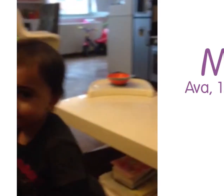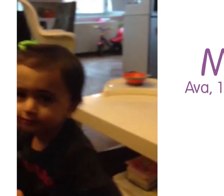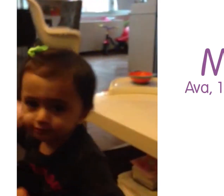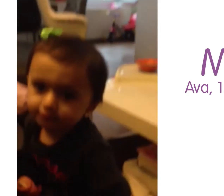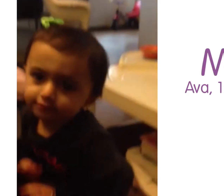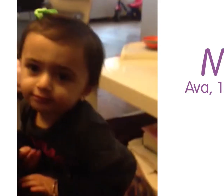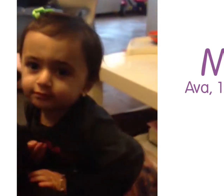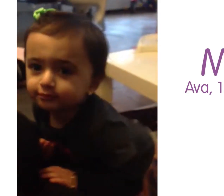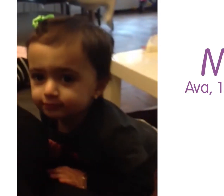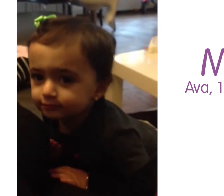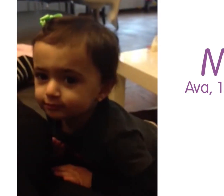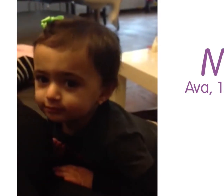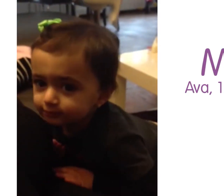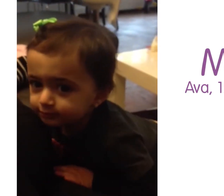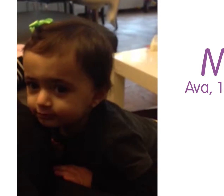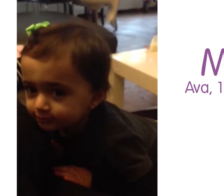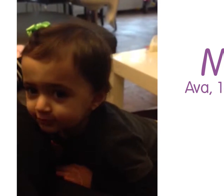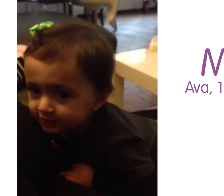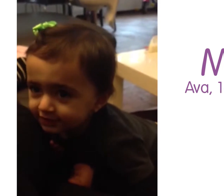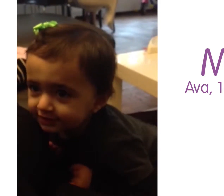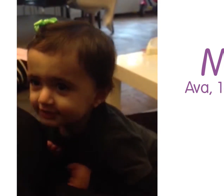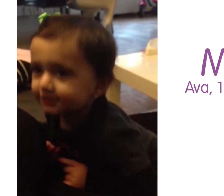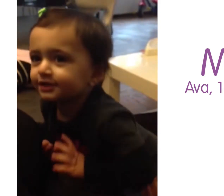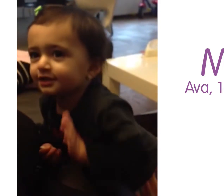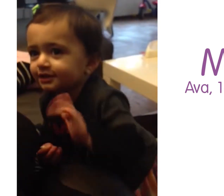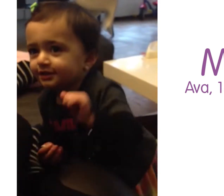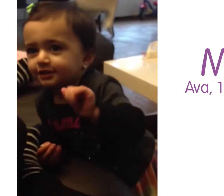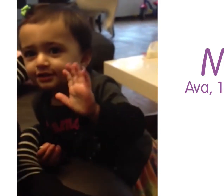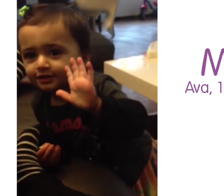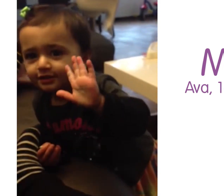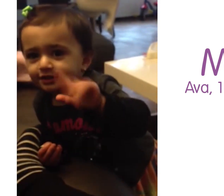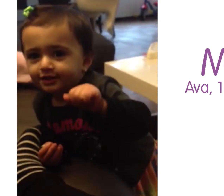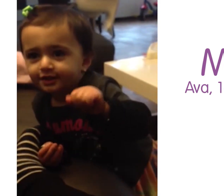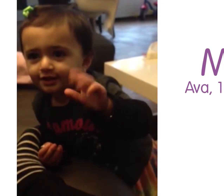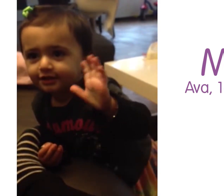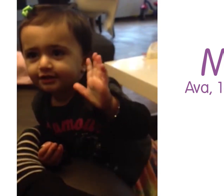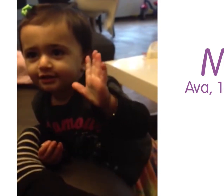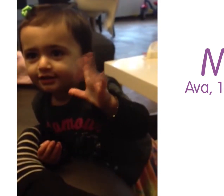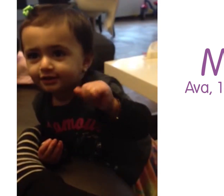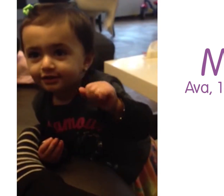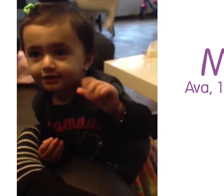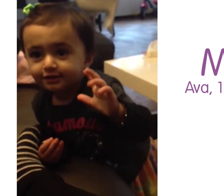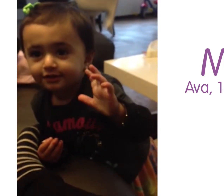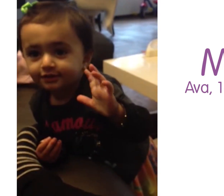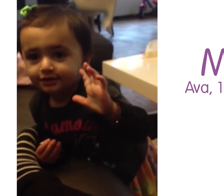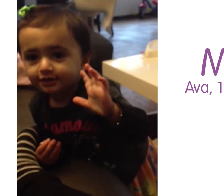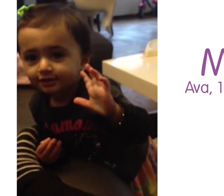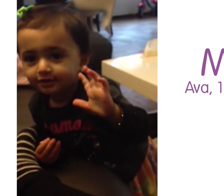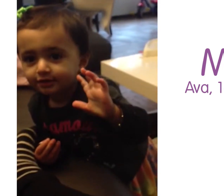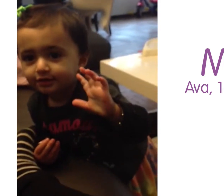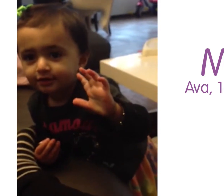Mama's little baby likes milk, milk, milk. Mama's